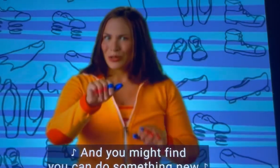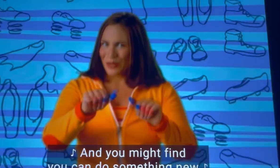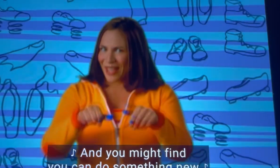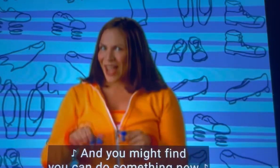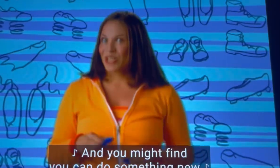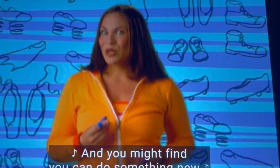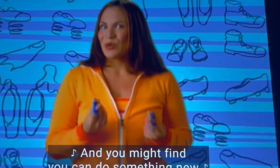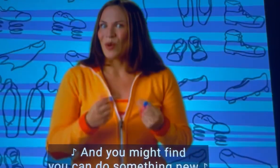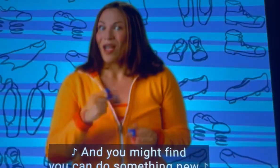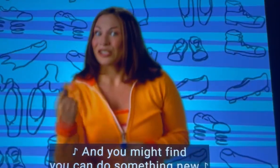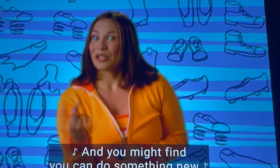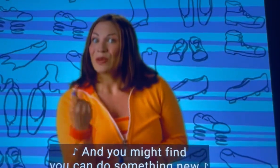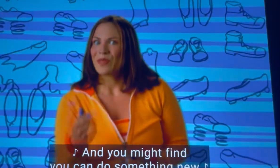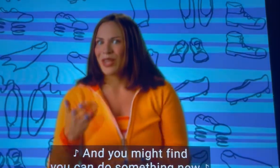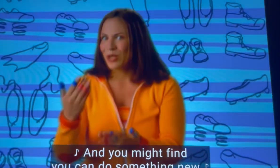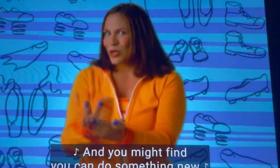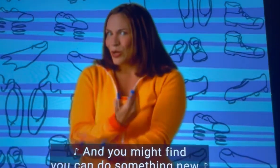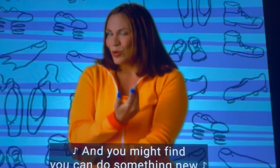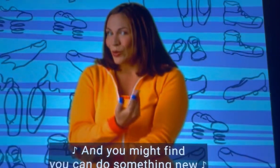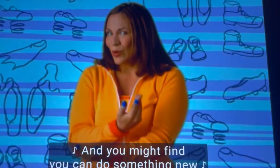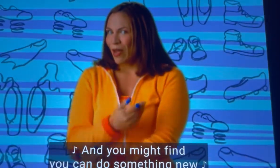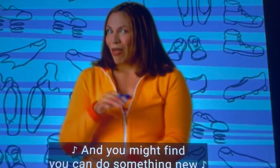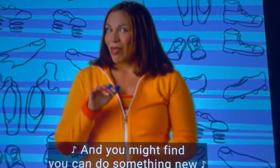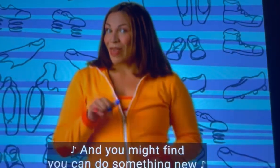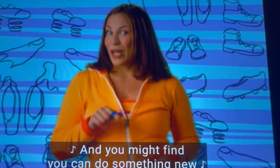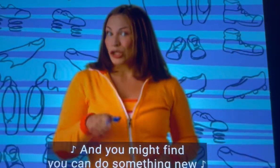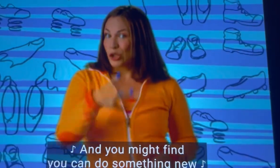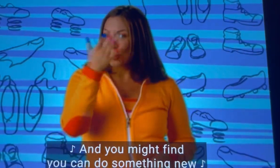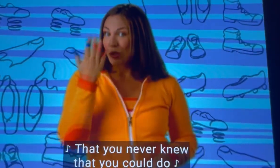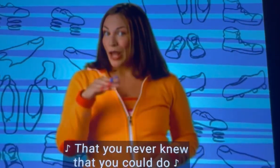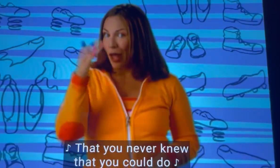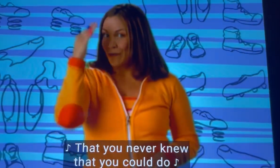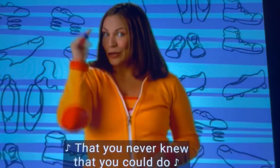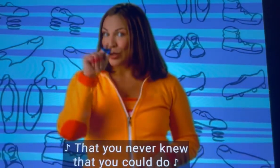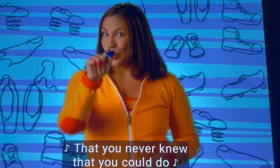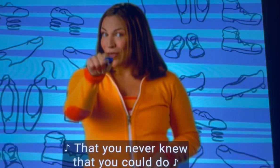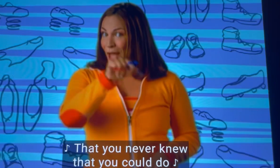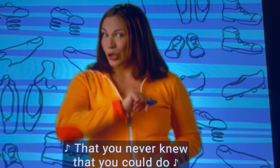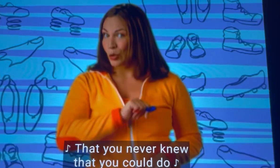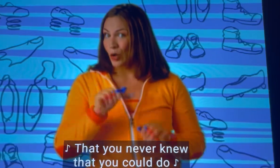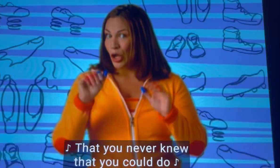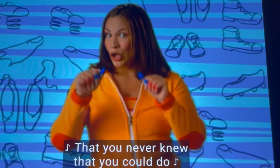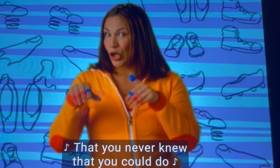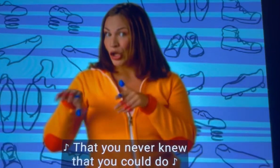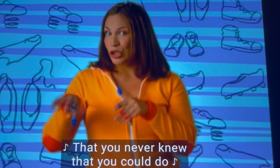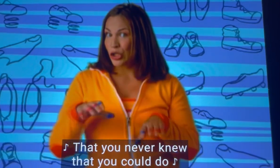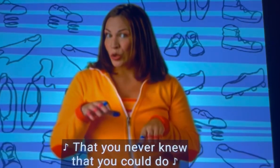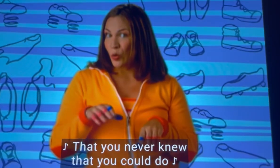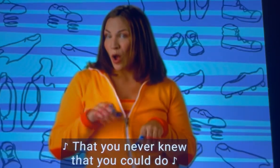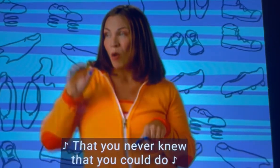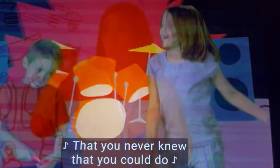you can do something new that you never knew that you could do.